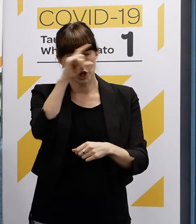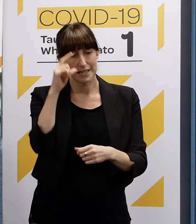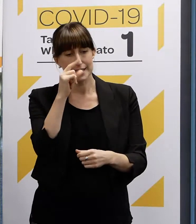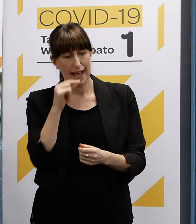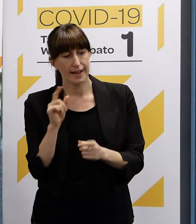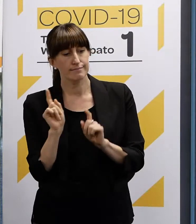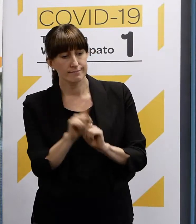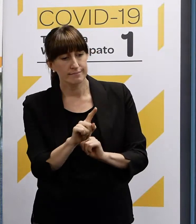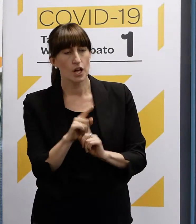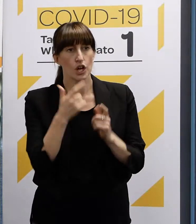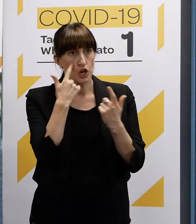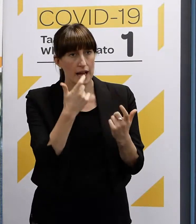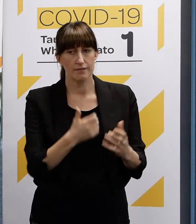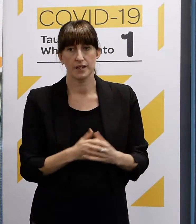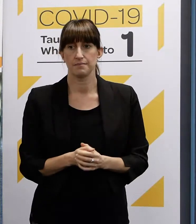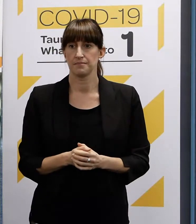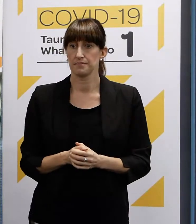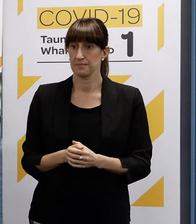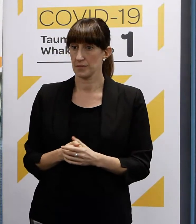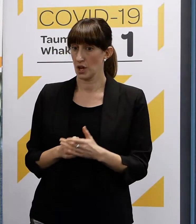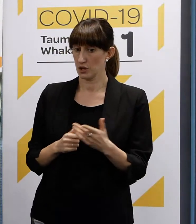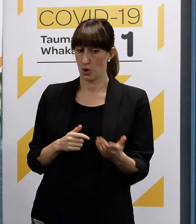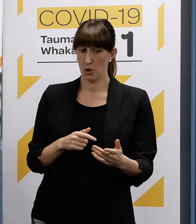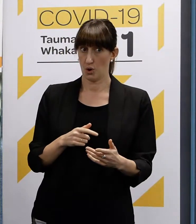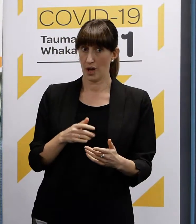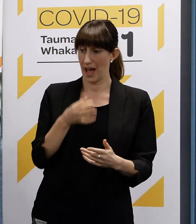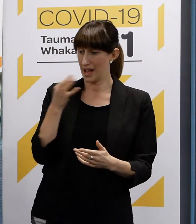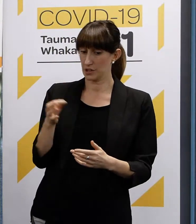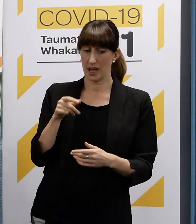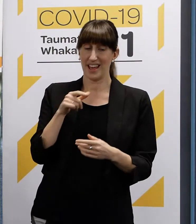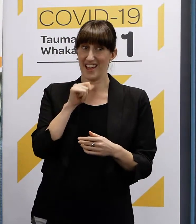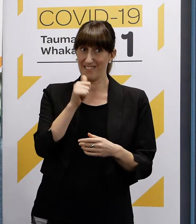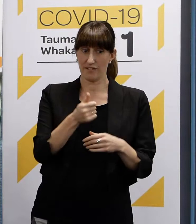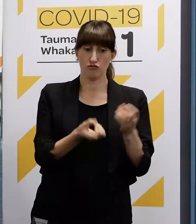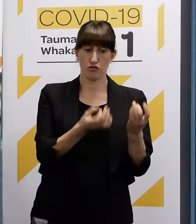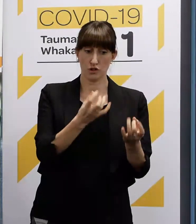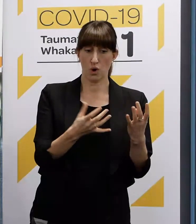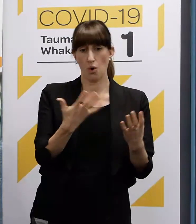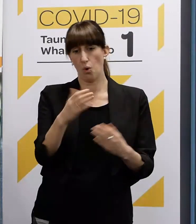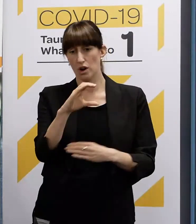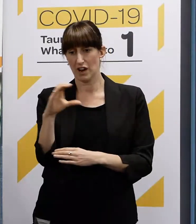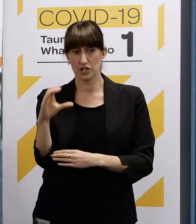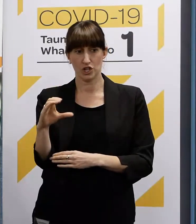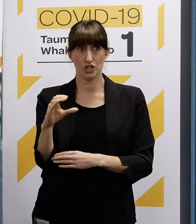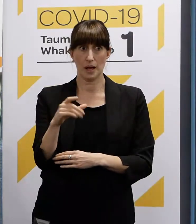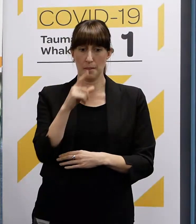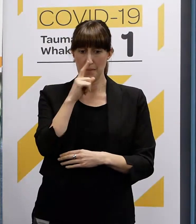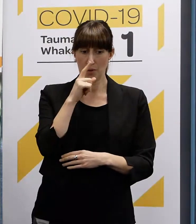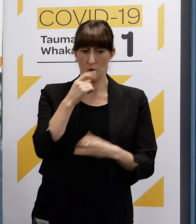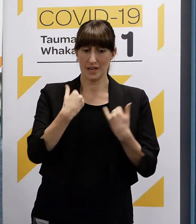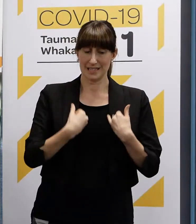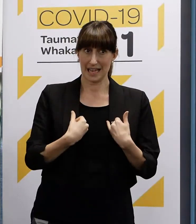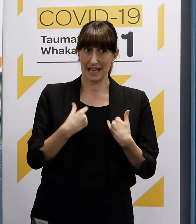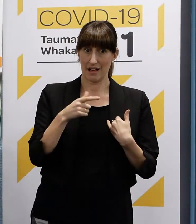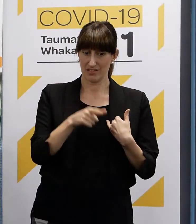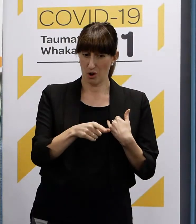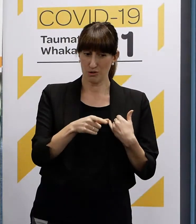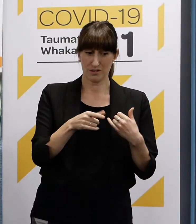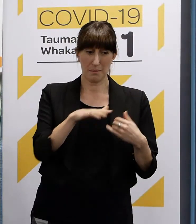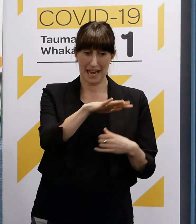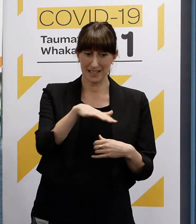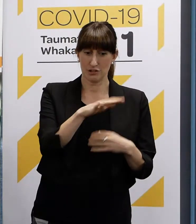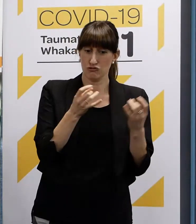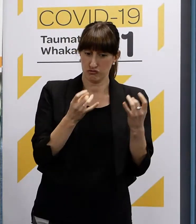now, or will if they test positive now, will they be shipped off to Auckland? They will have needed to be in place in those